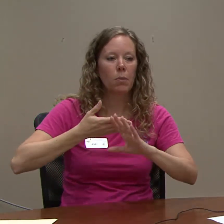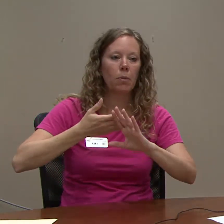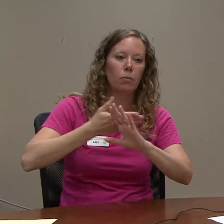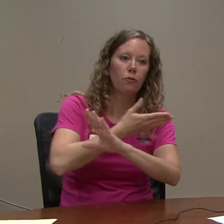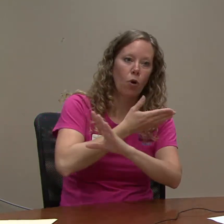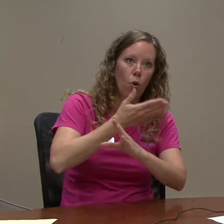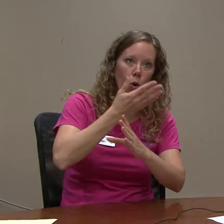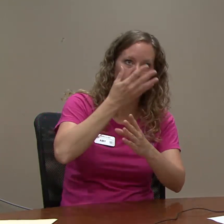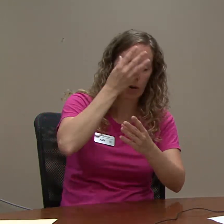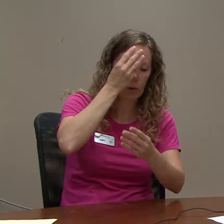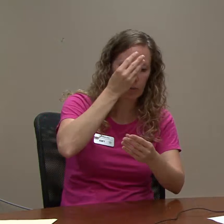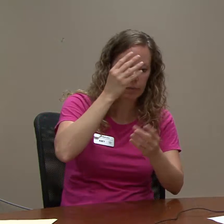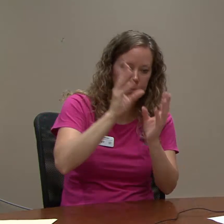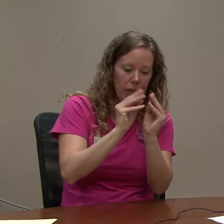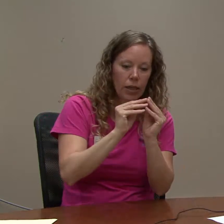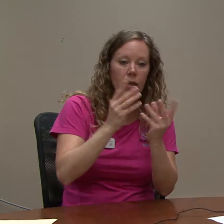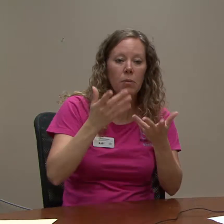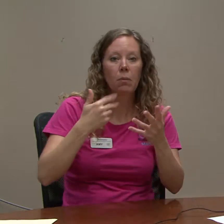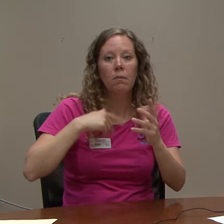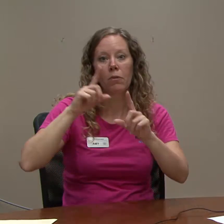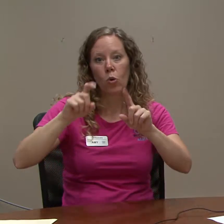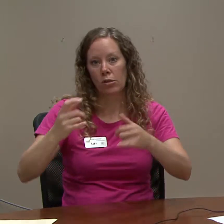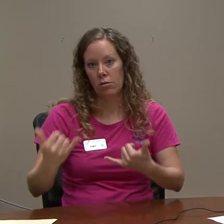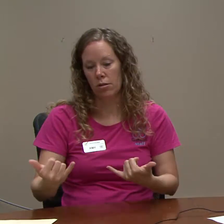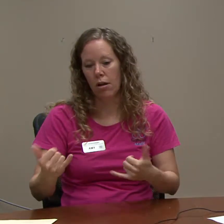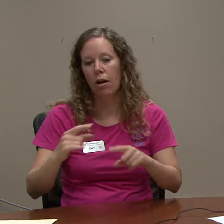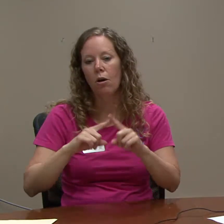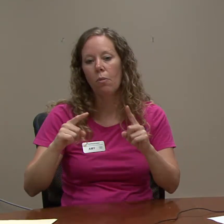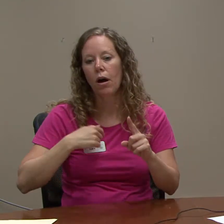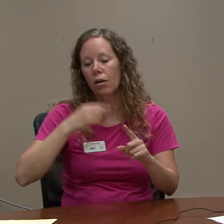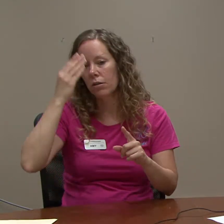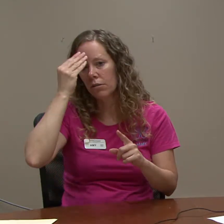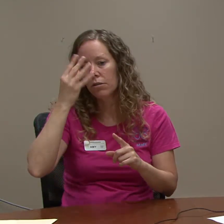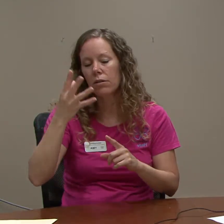there may be questions now. I do want to point out that there's a